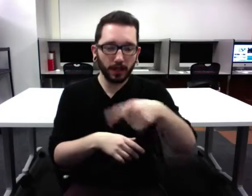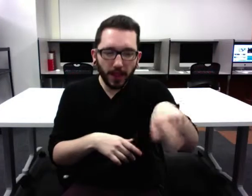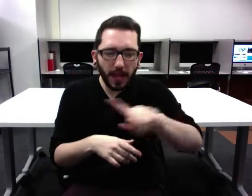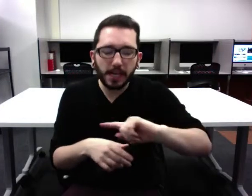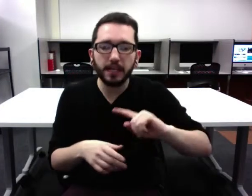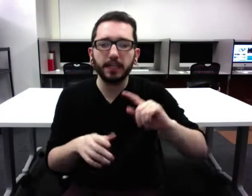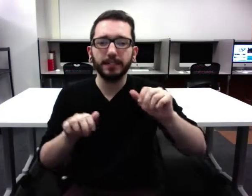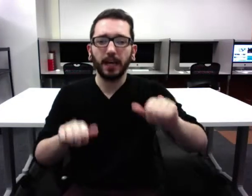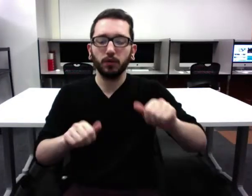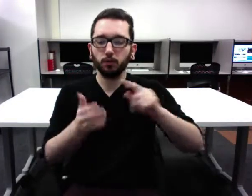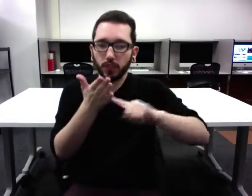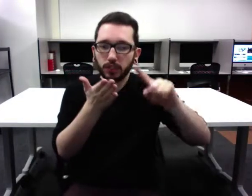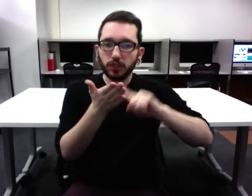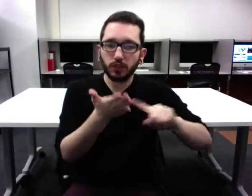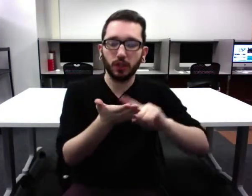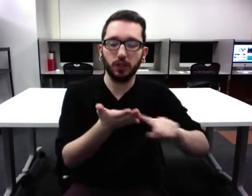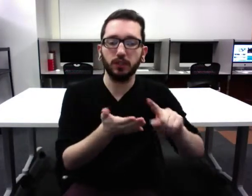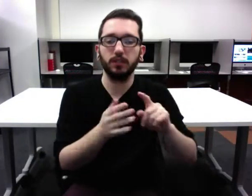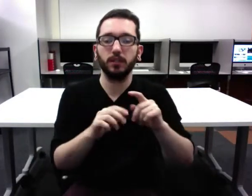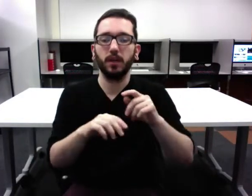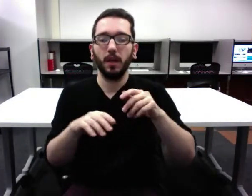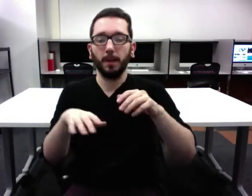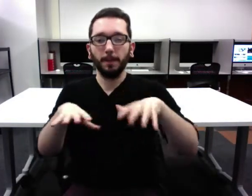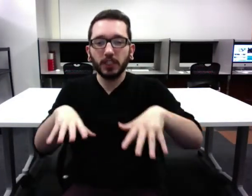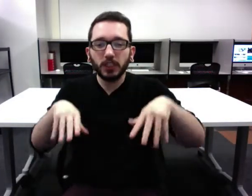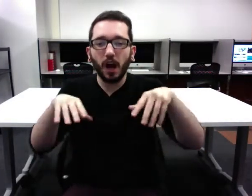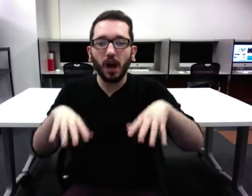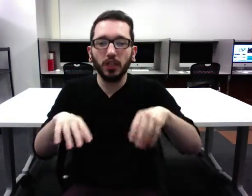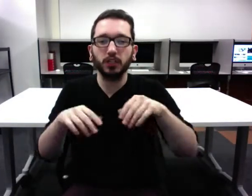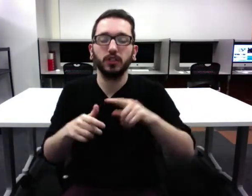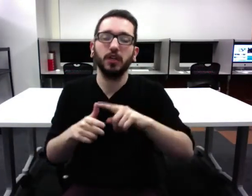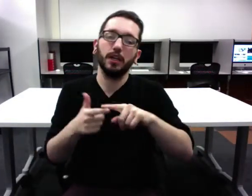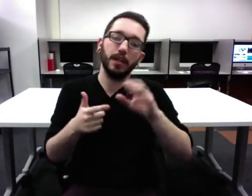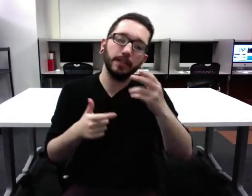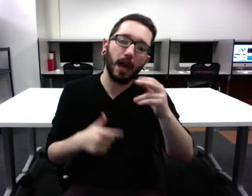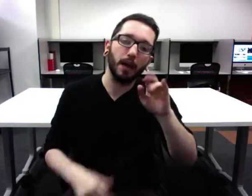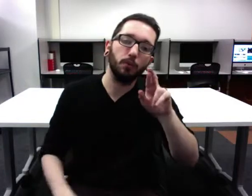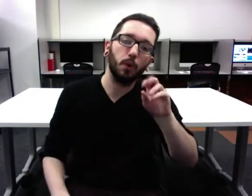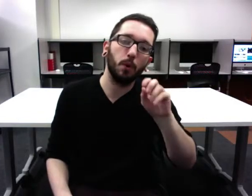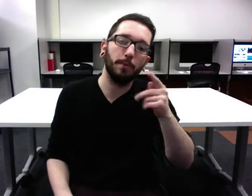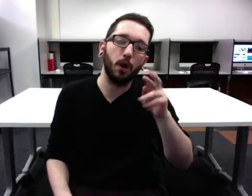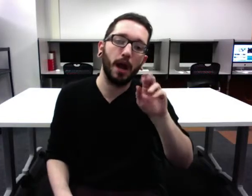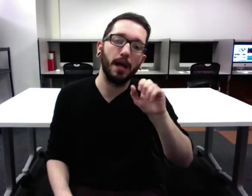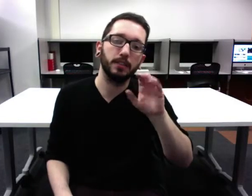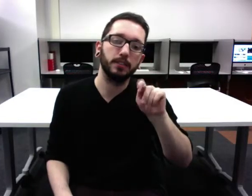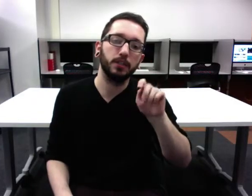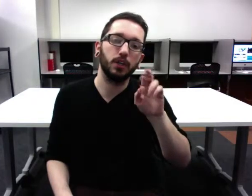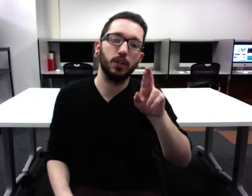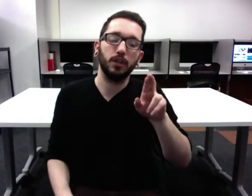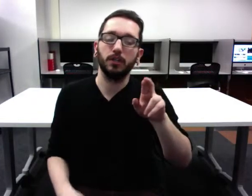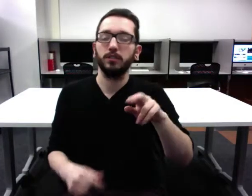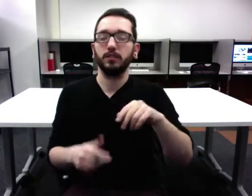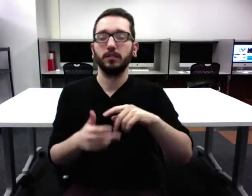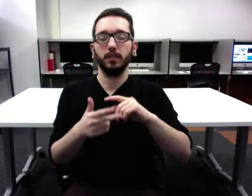do research on massage, on chiropractic, and to integrate and develop teams of CAM researchers